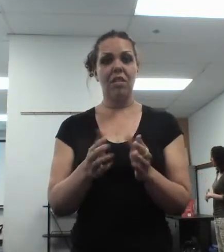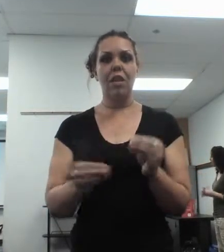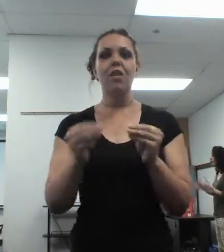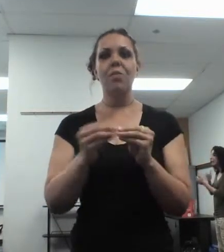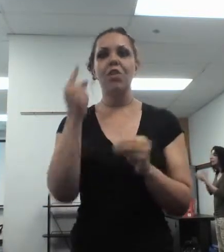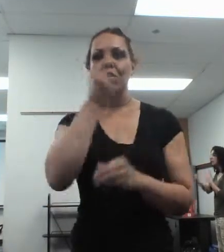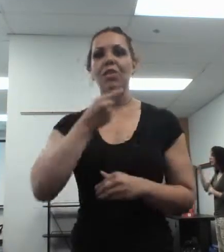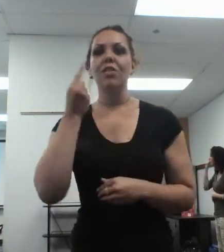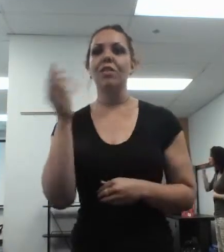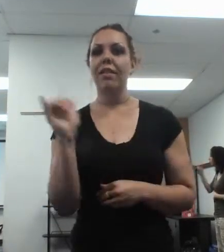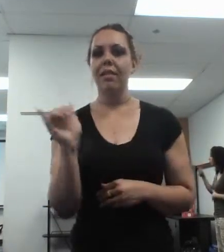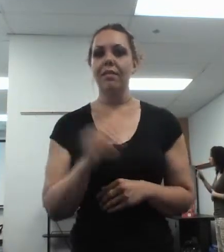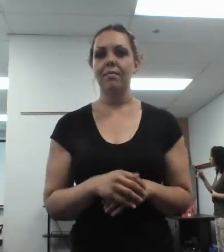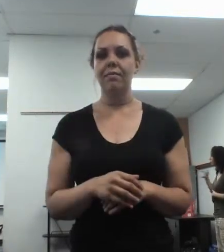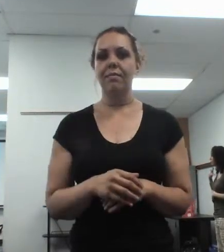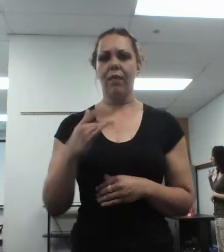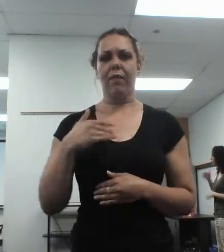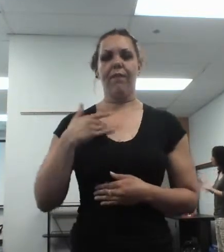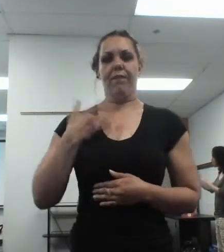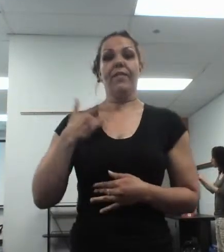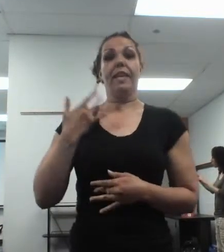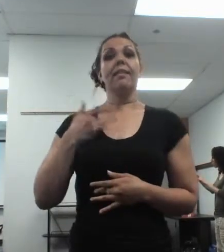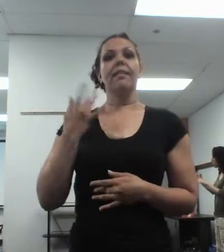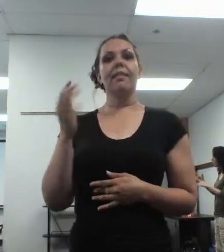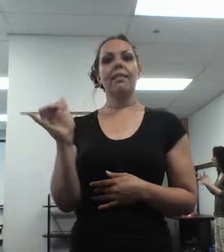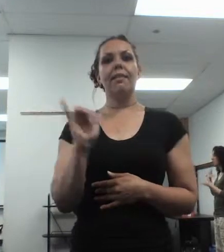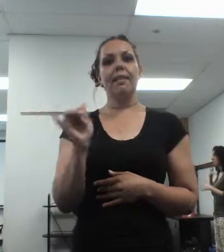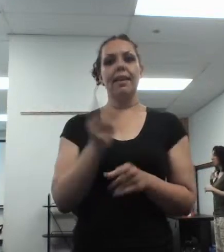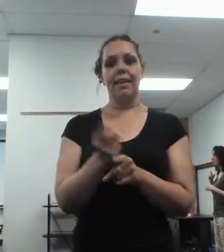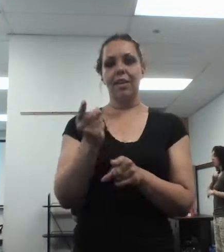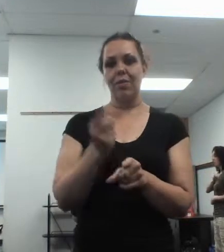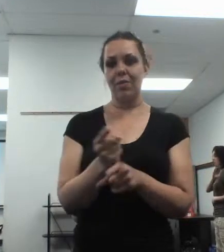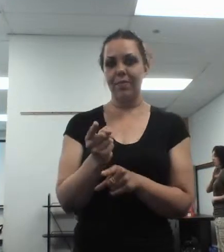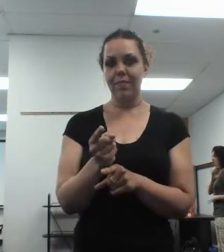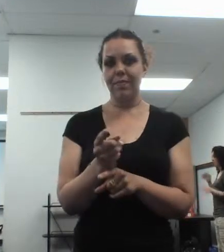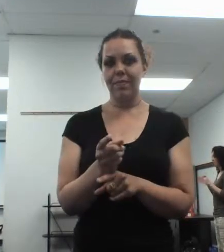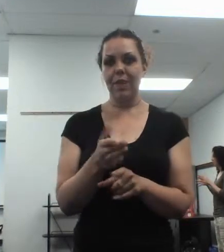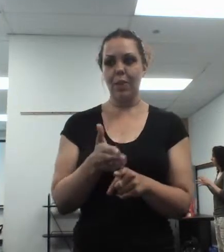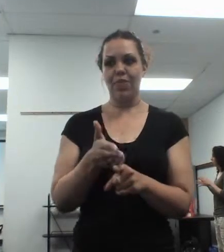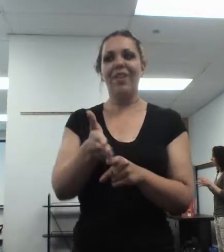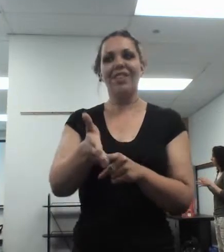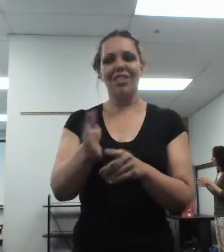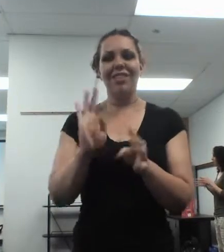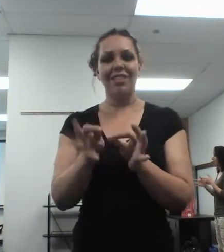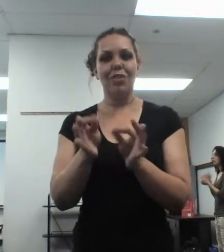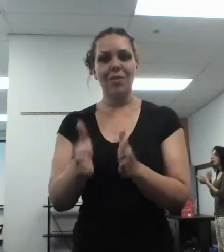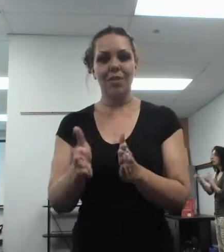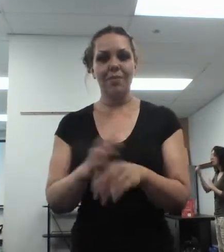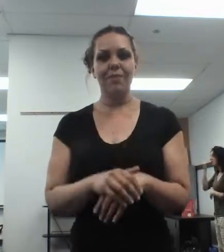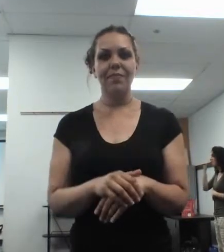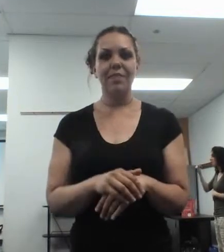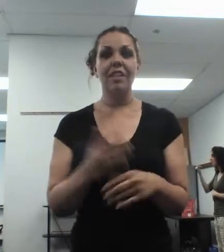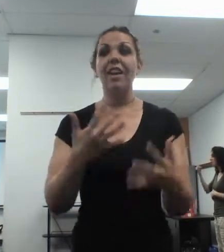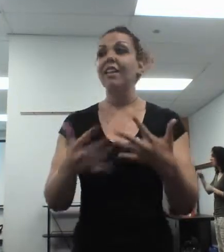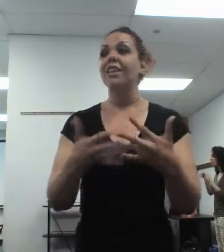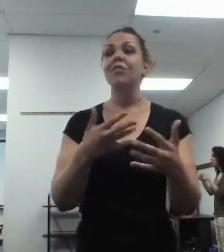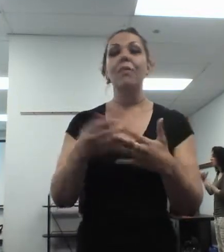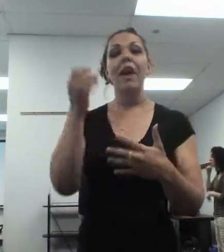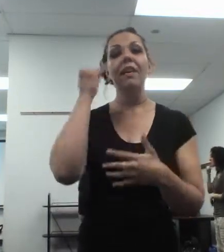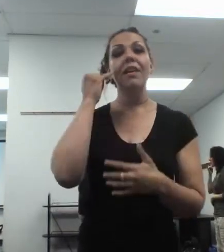100% confident, and even if you make every mistake in the book, just get up there and just do it. And